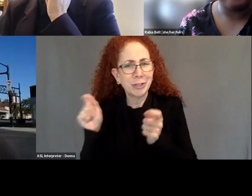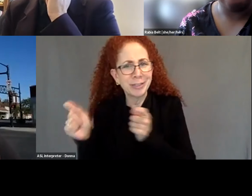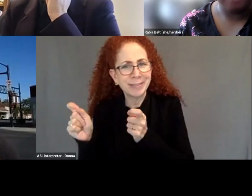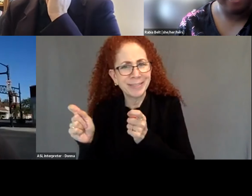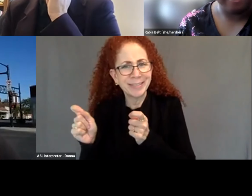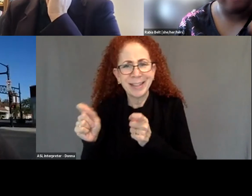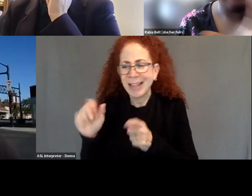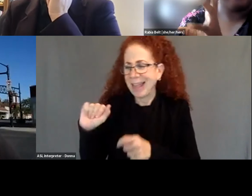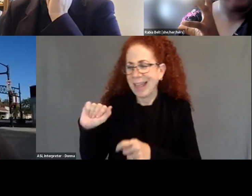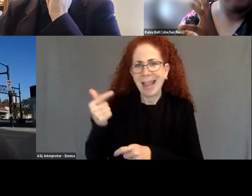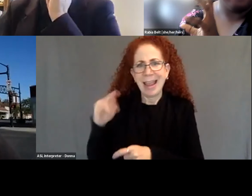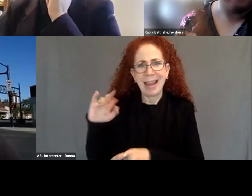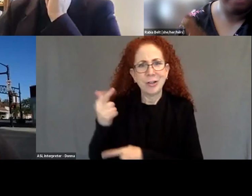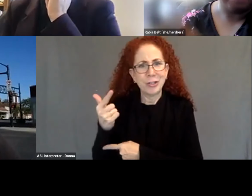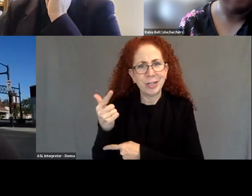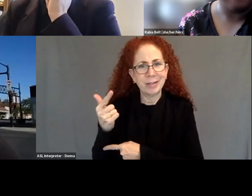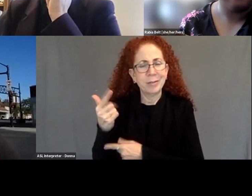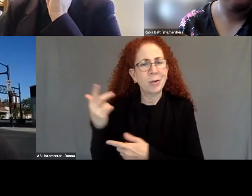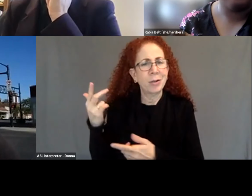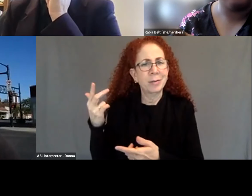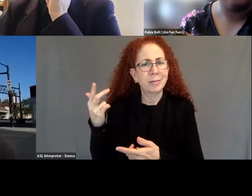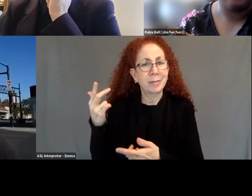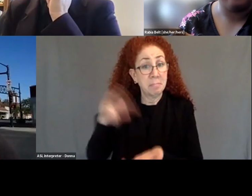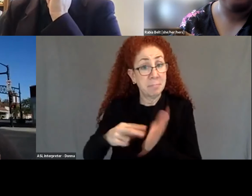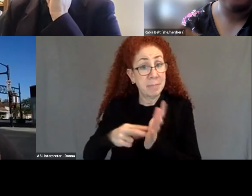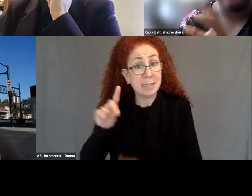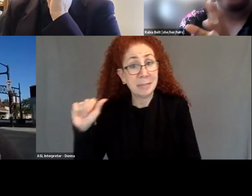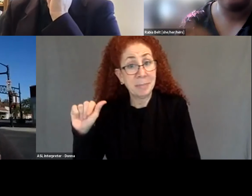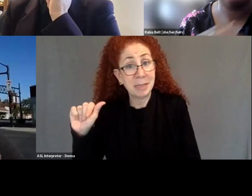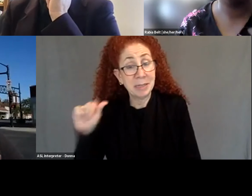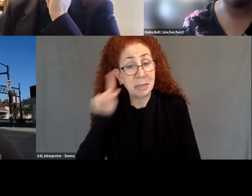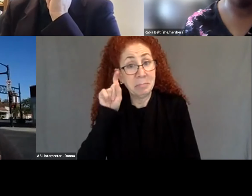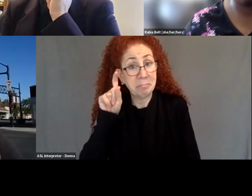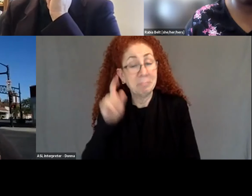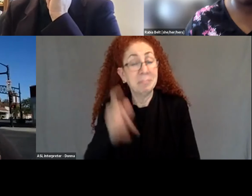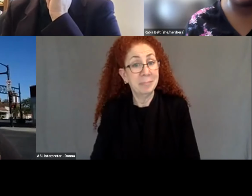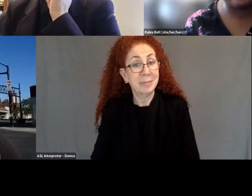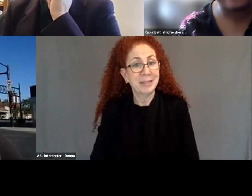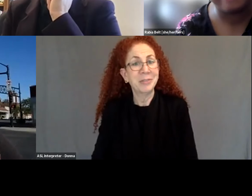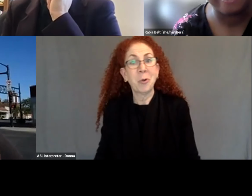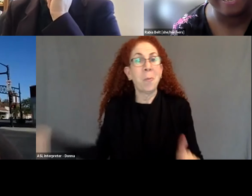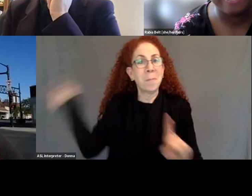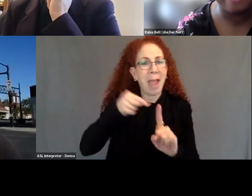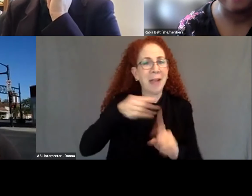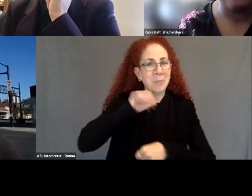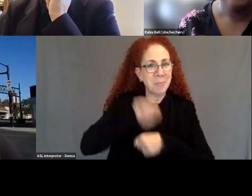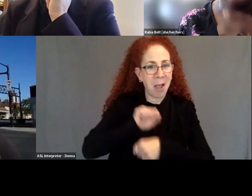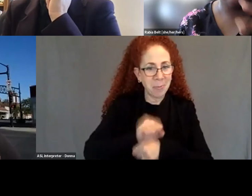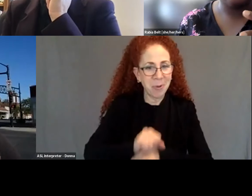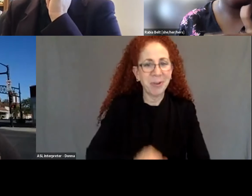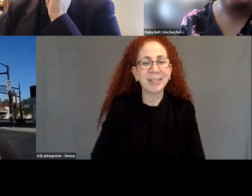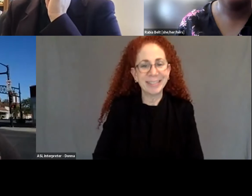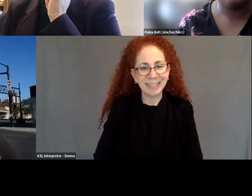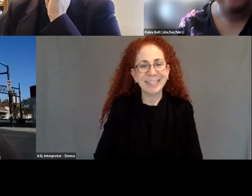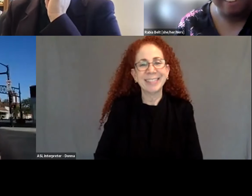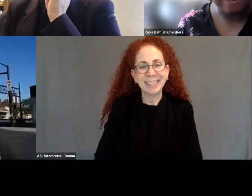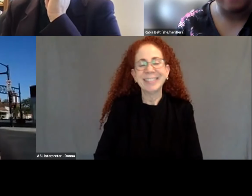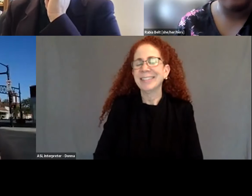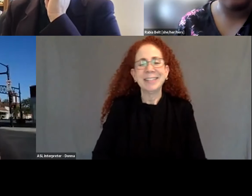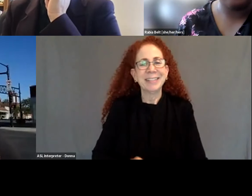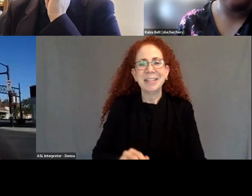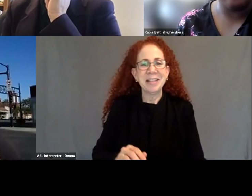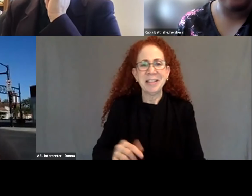aging means disability. So there has been, I guess, to go back to my work, is that to say, no, we are